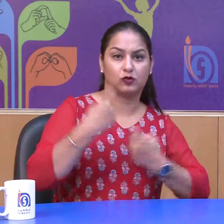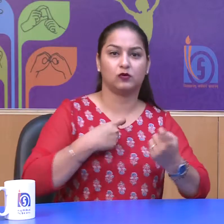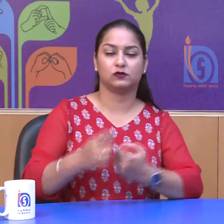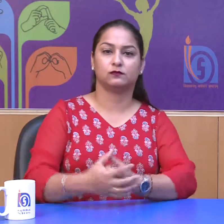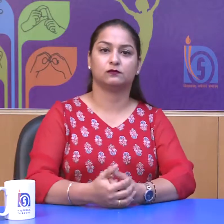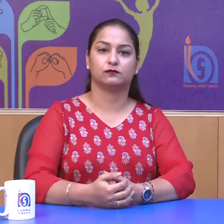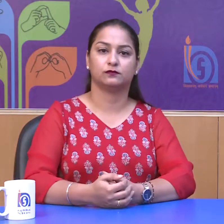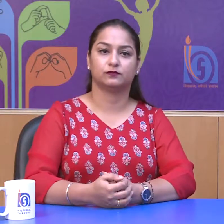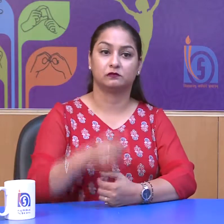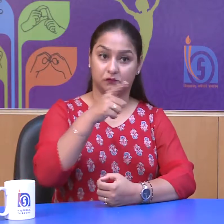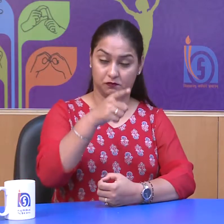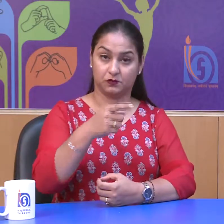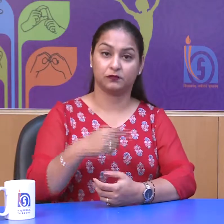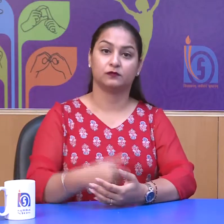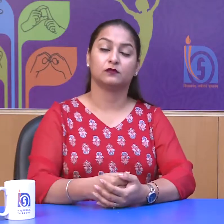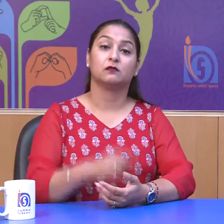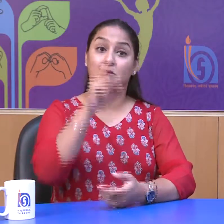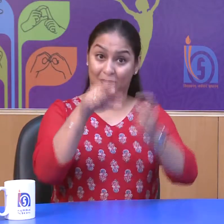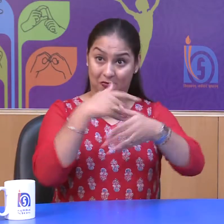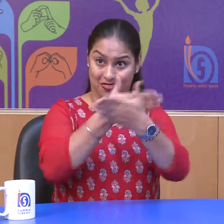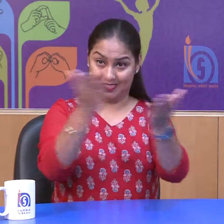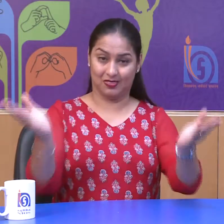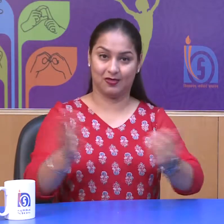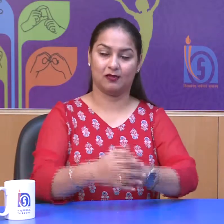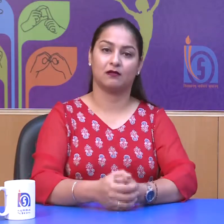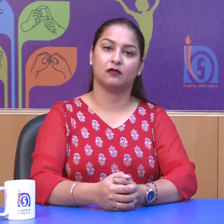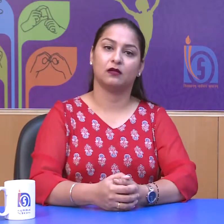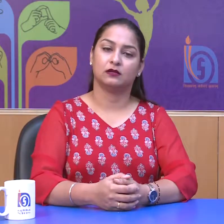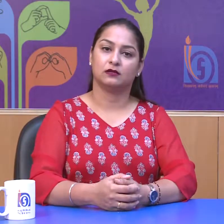These enable the people to express their will.